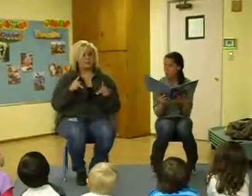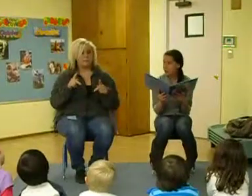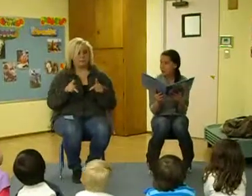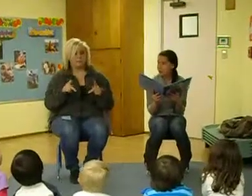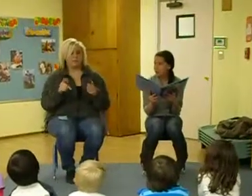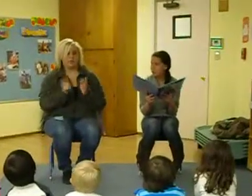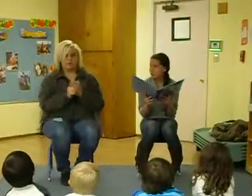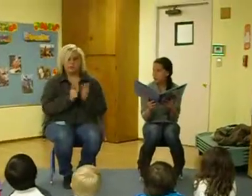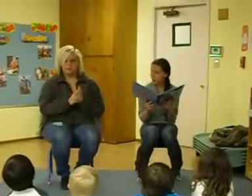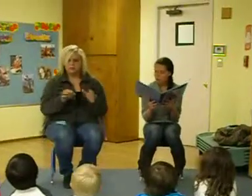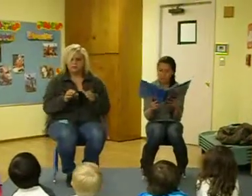bullies?